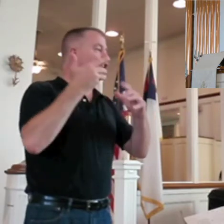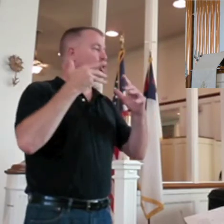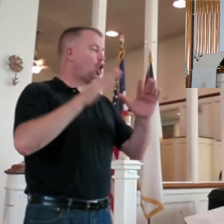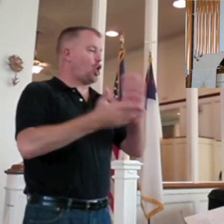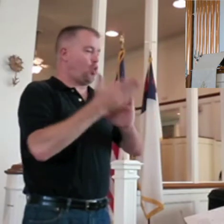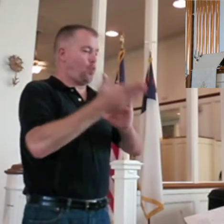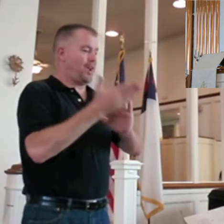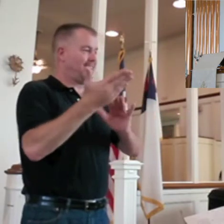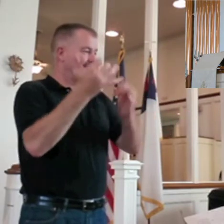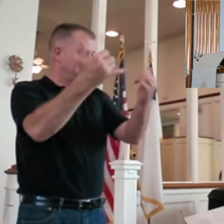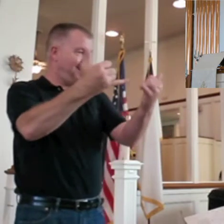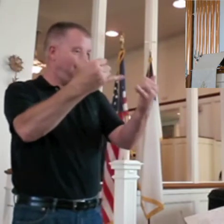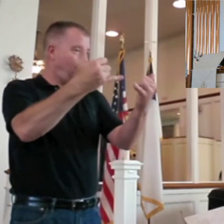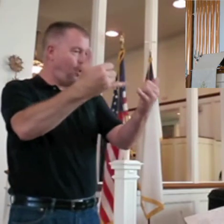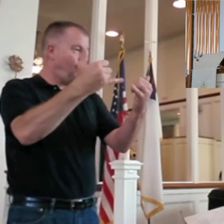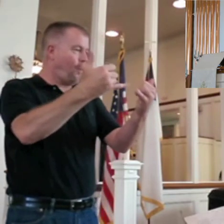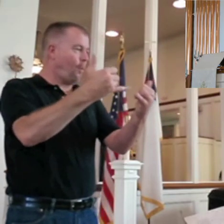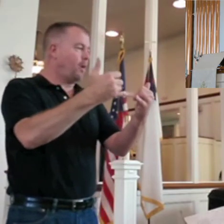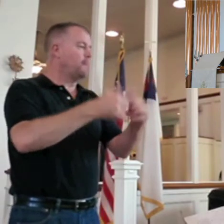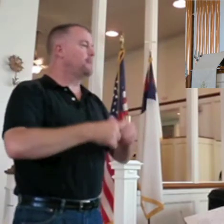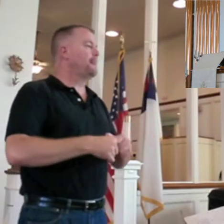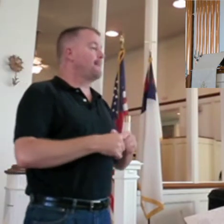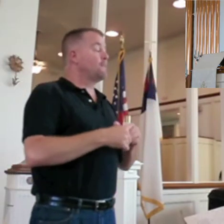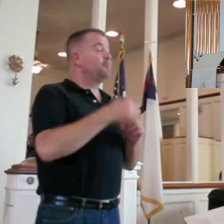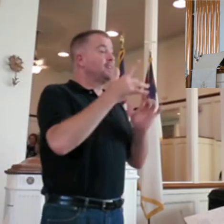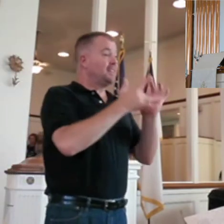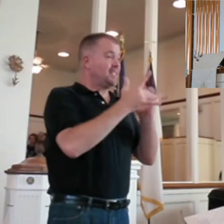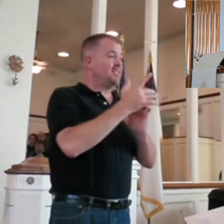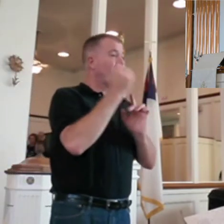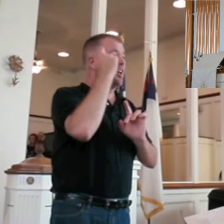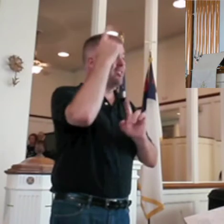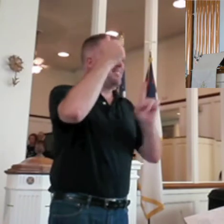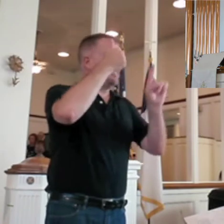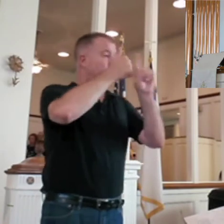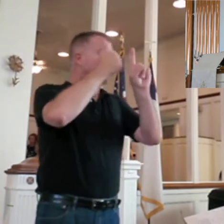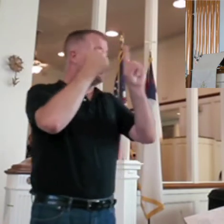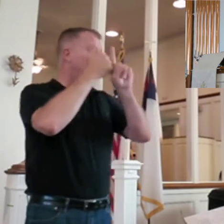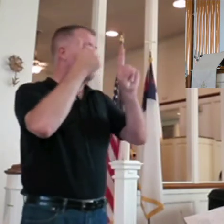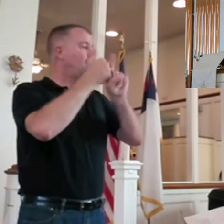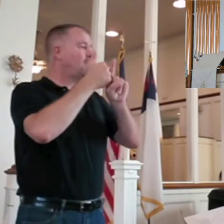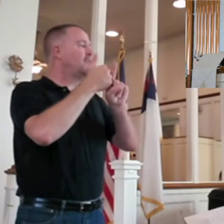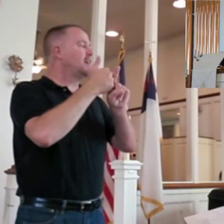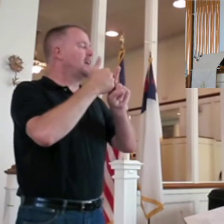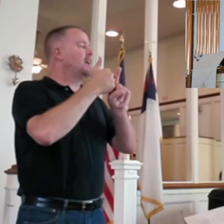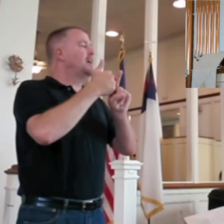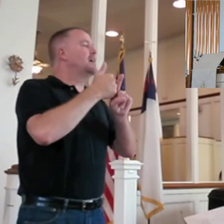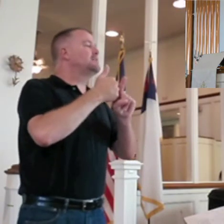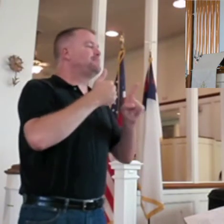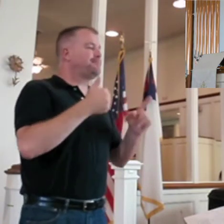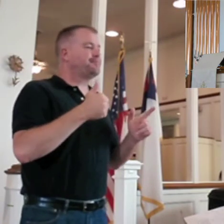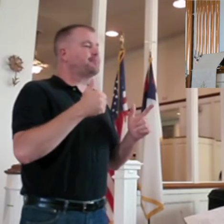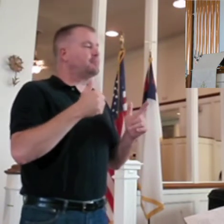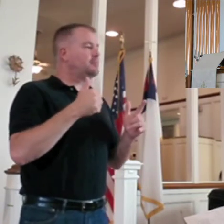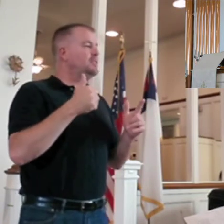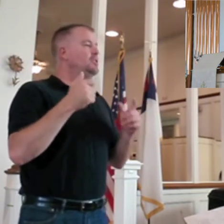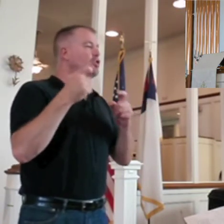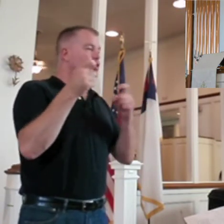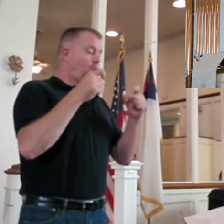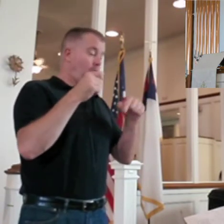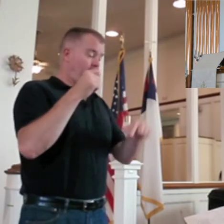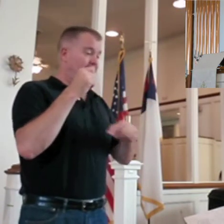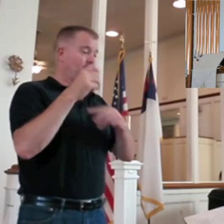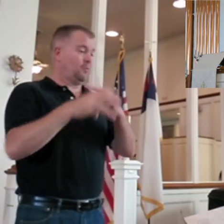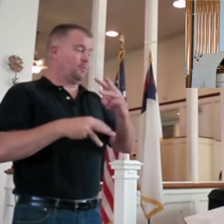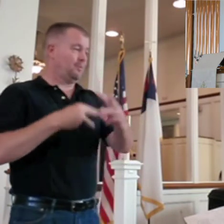here, and it's already now. He understood himself as embodying and anointed to